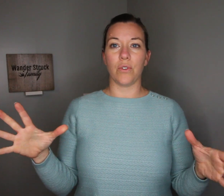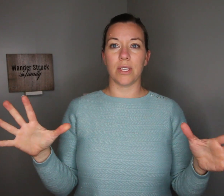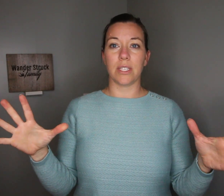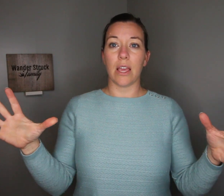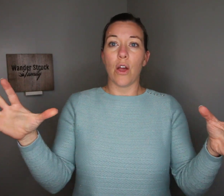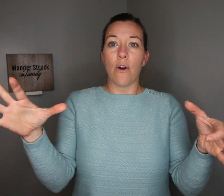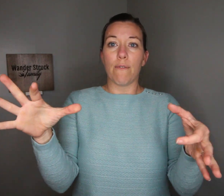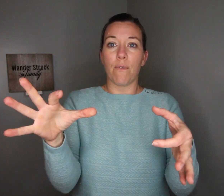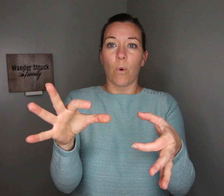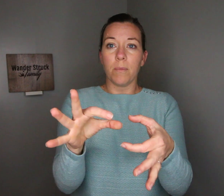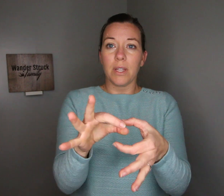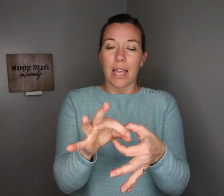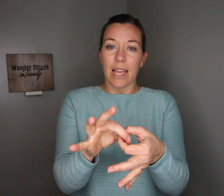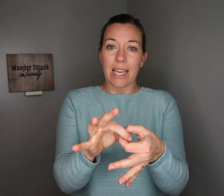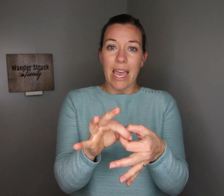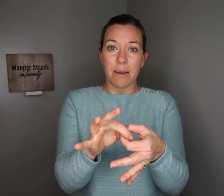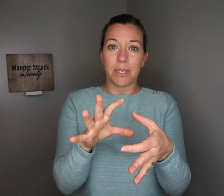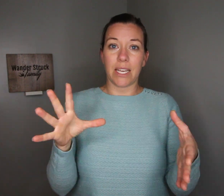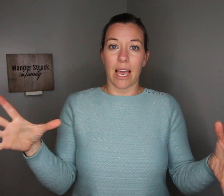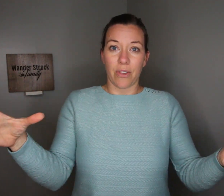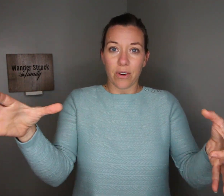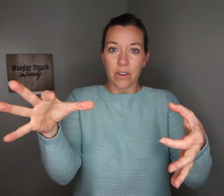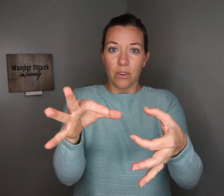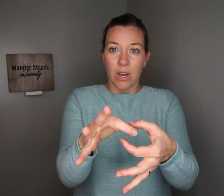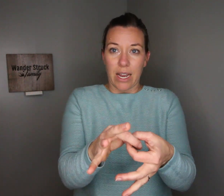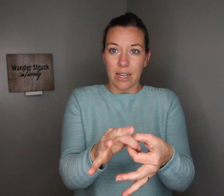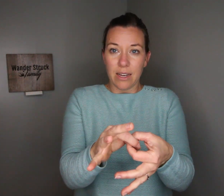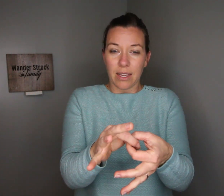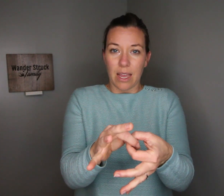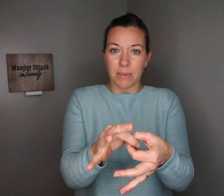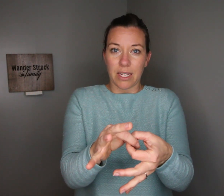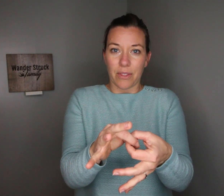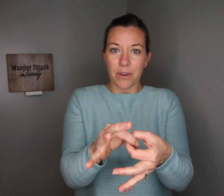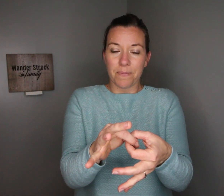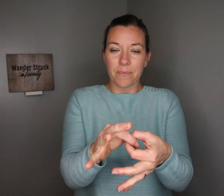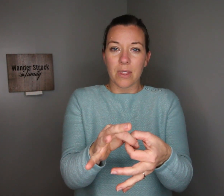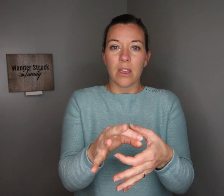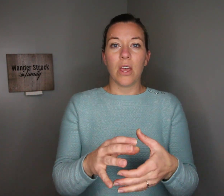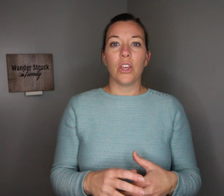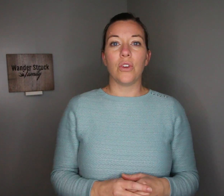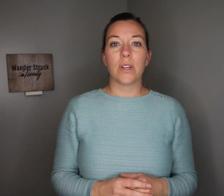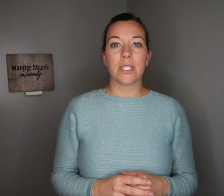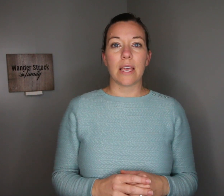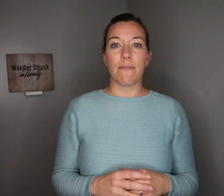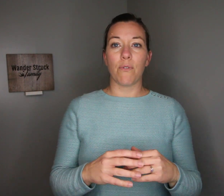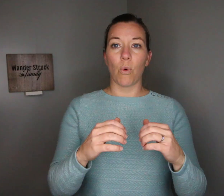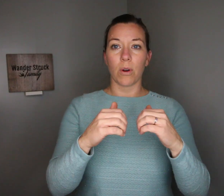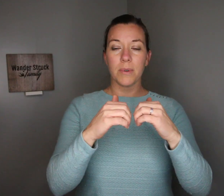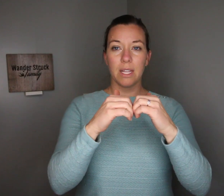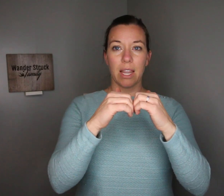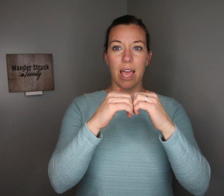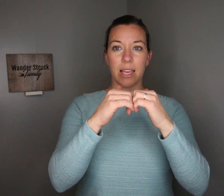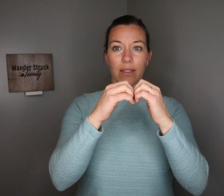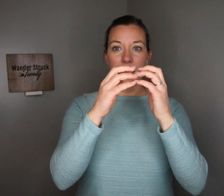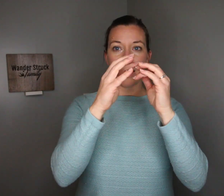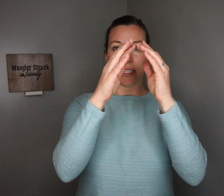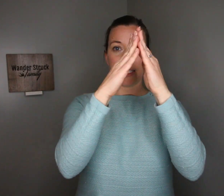can say formed like came together, united, came together. You can say formed like they set